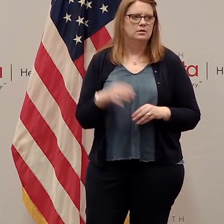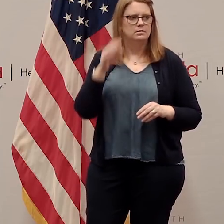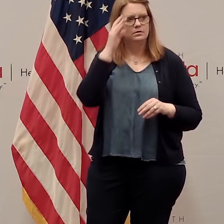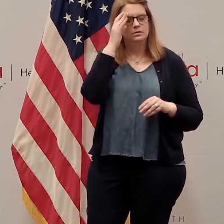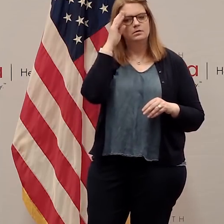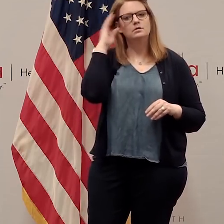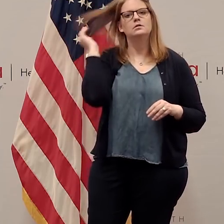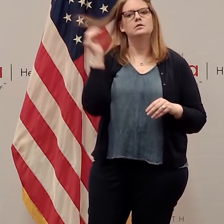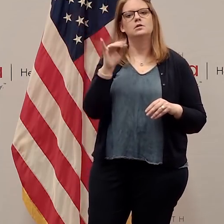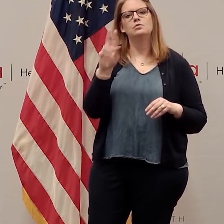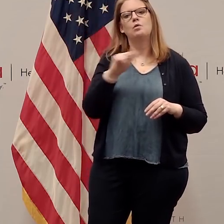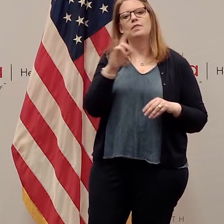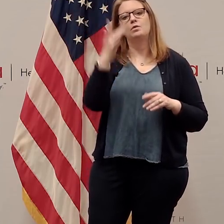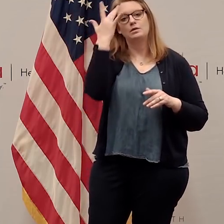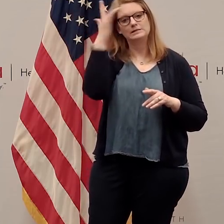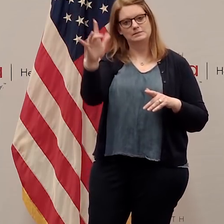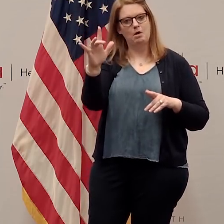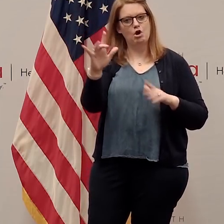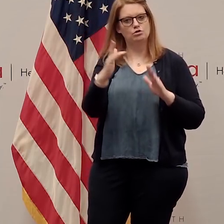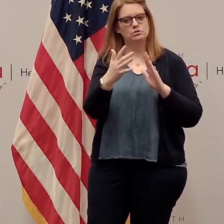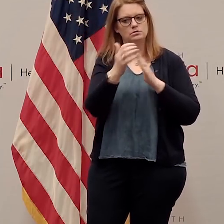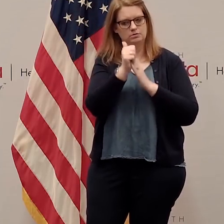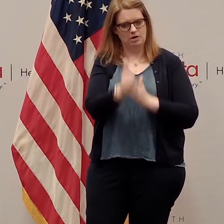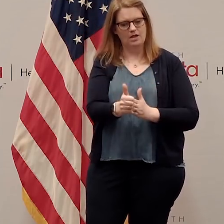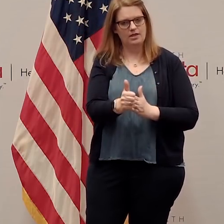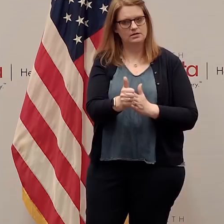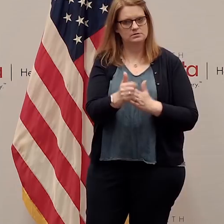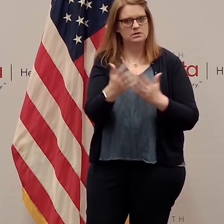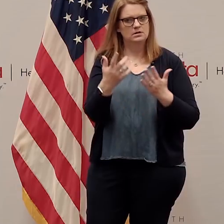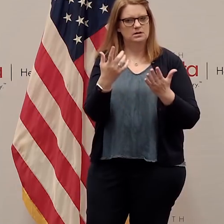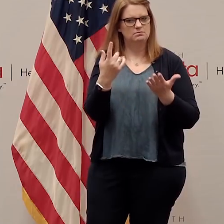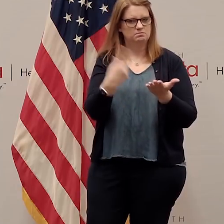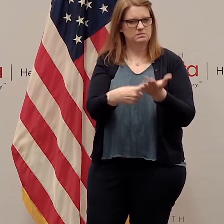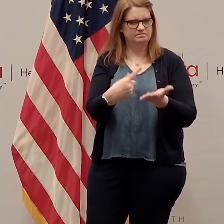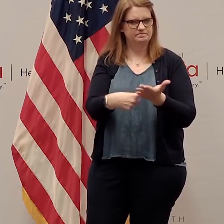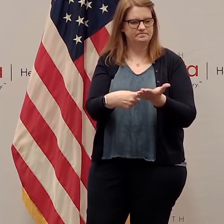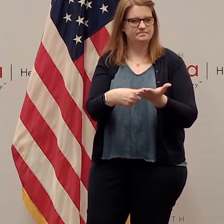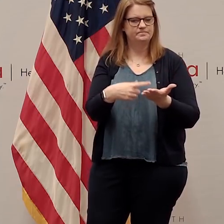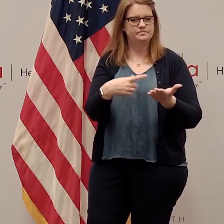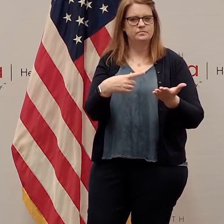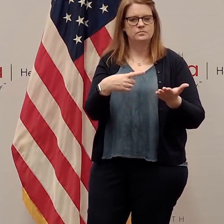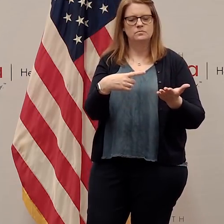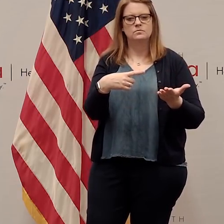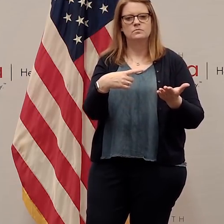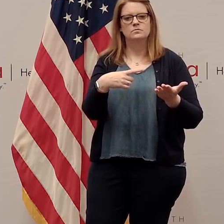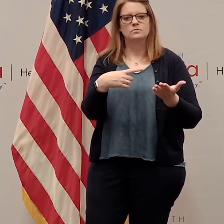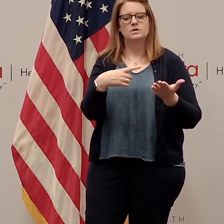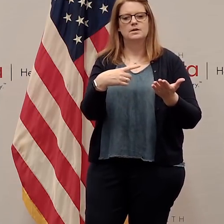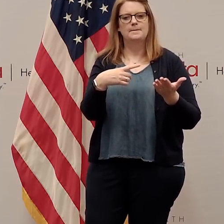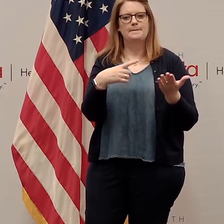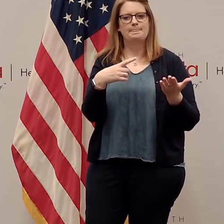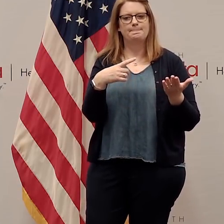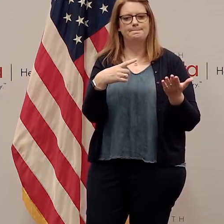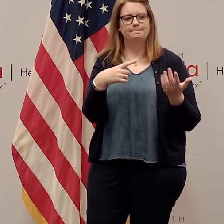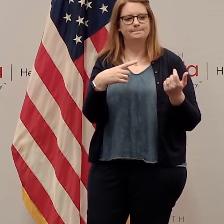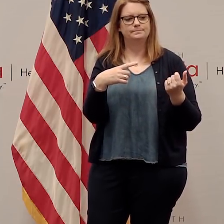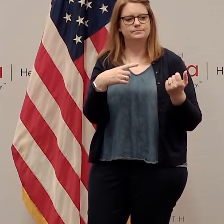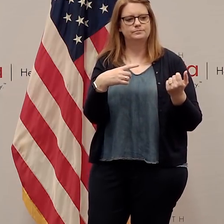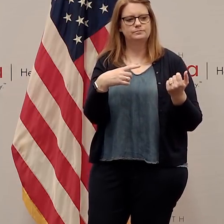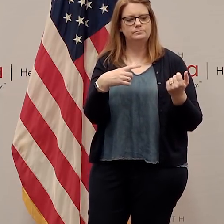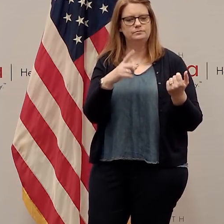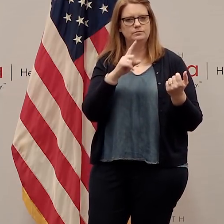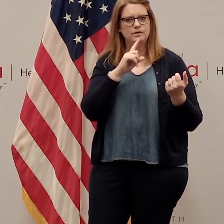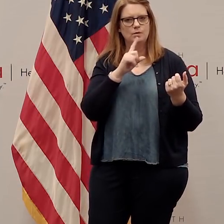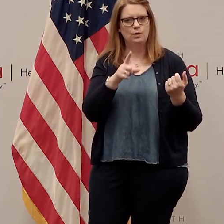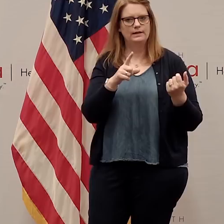North Dakota SMART Restart Guidelines, which we're going to talk about next, is something that, again, we want to talk